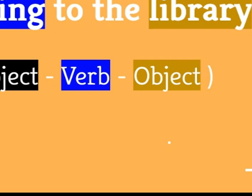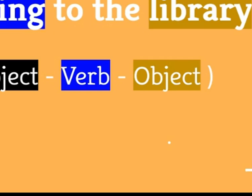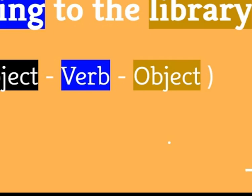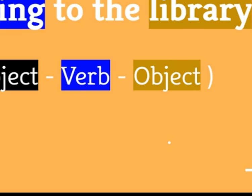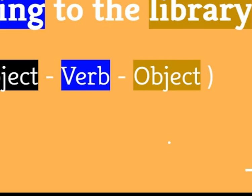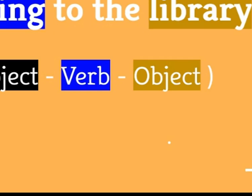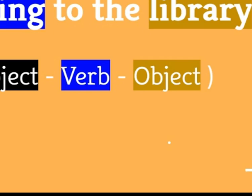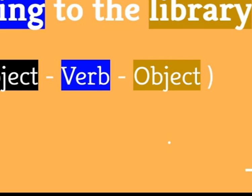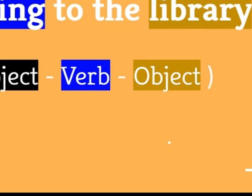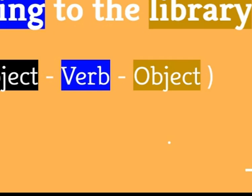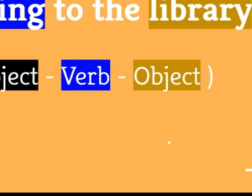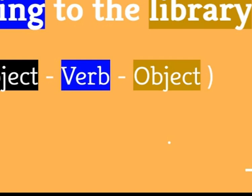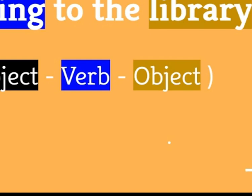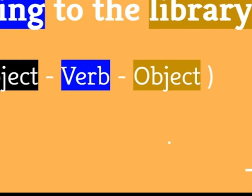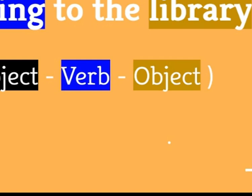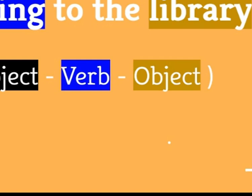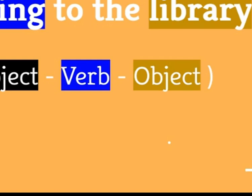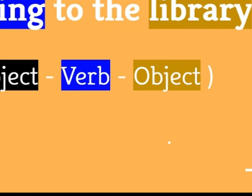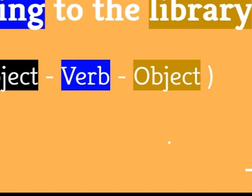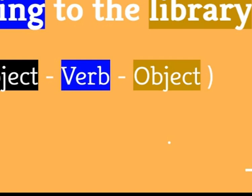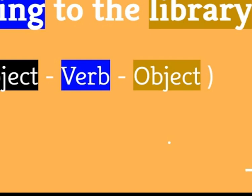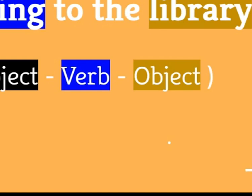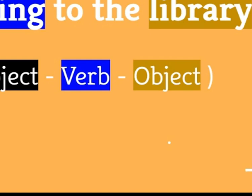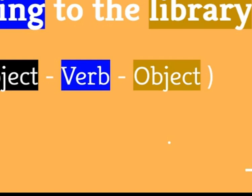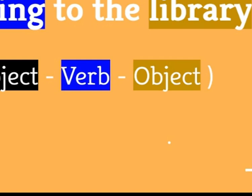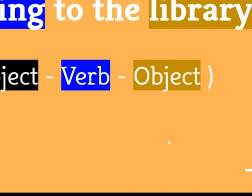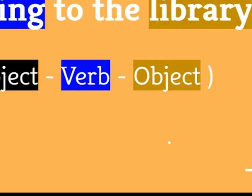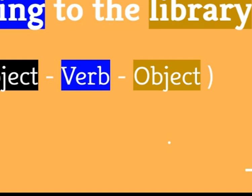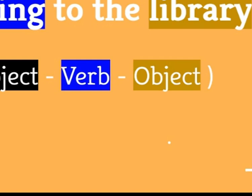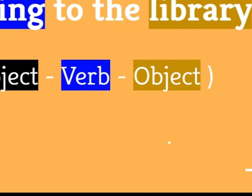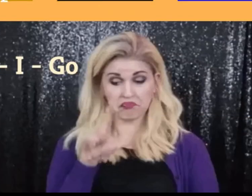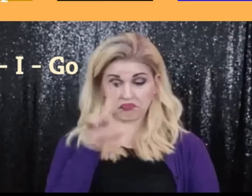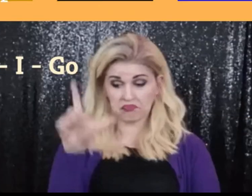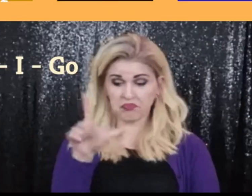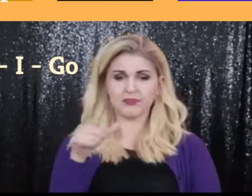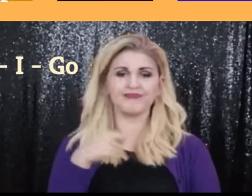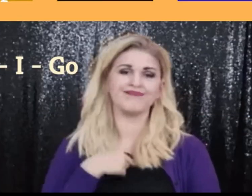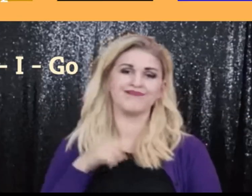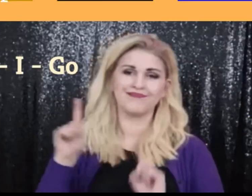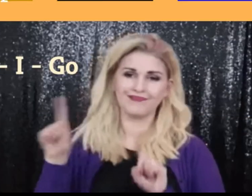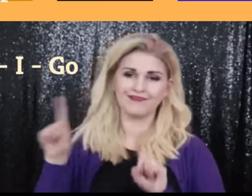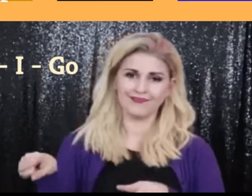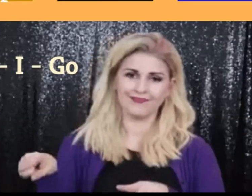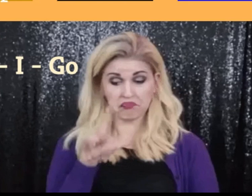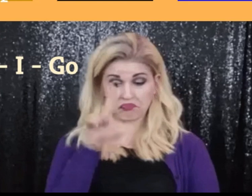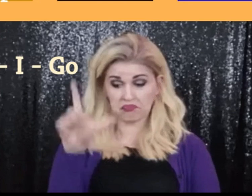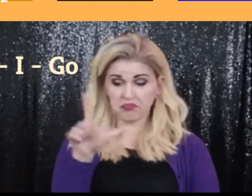some place called the library. It's a little different in sign language. While doing the